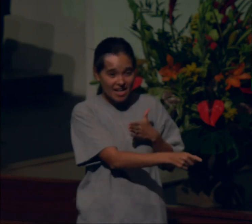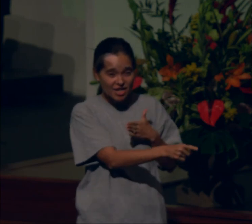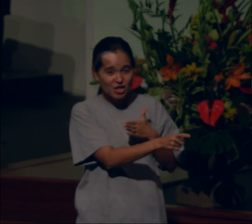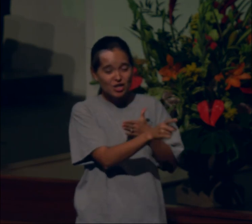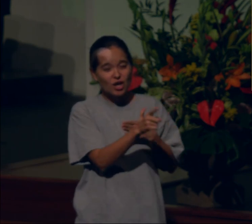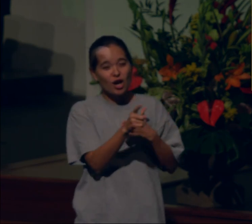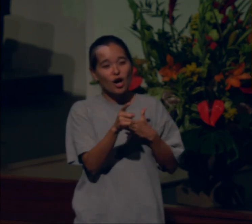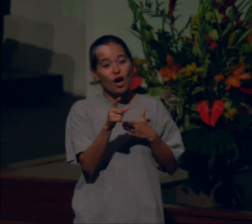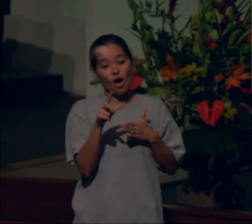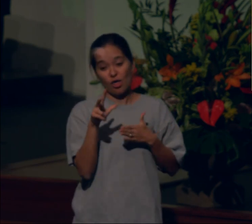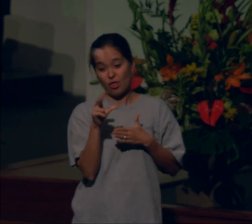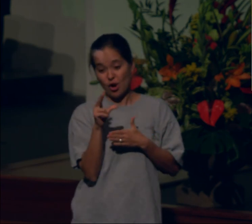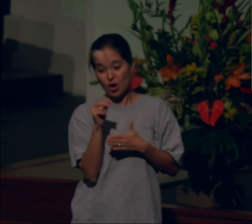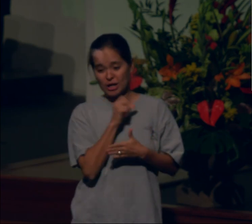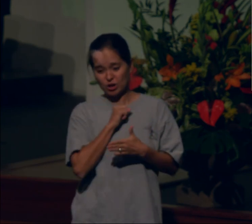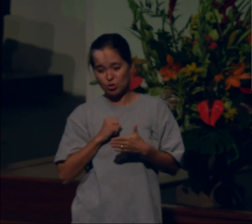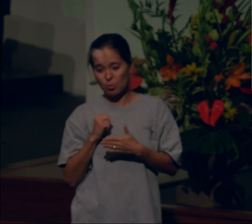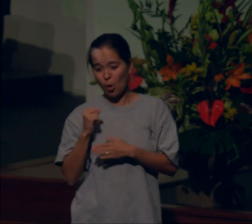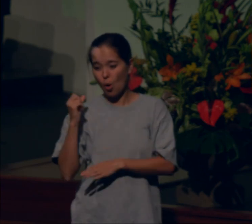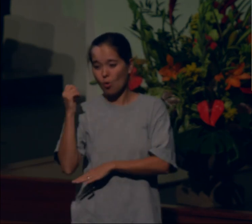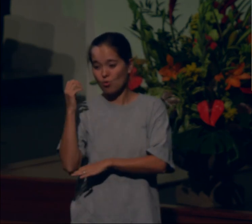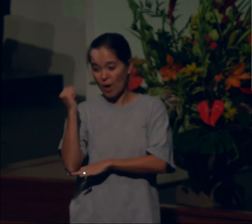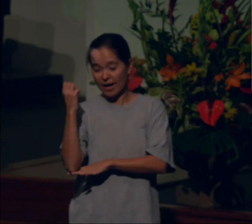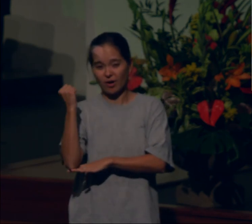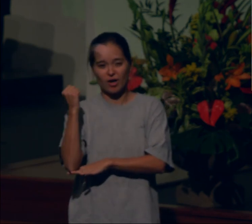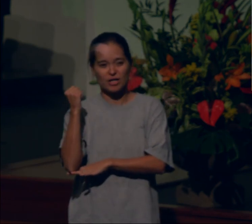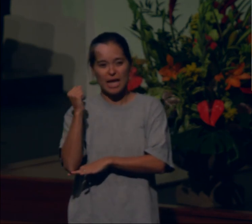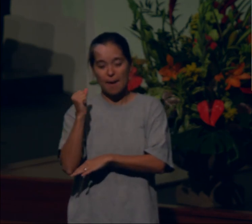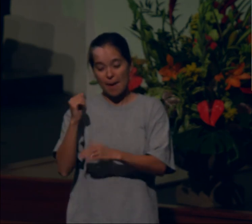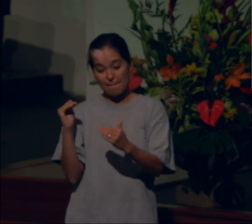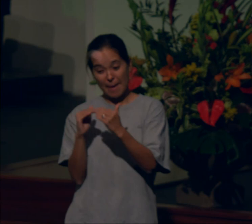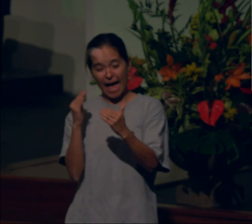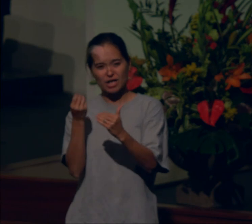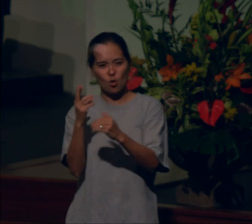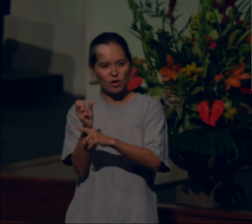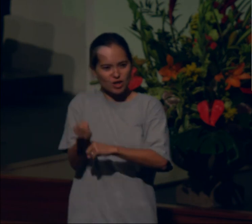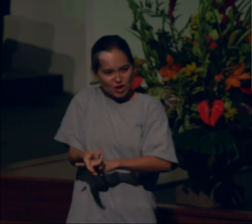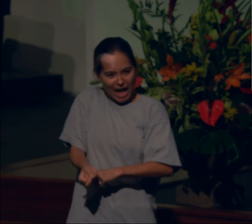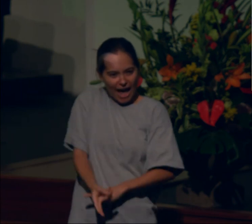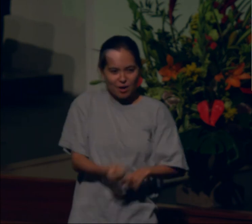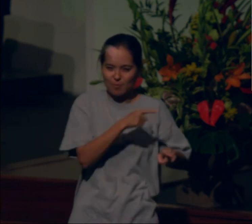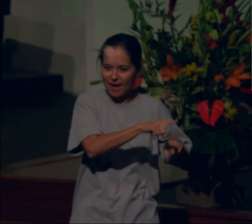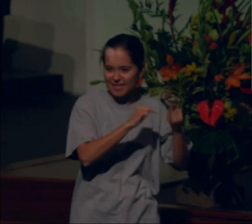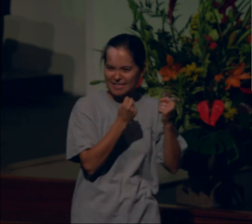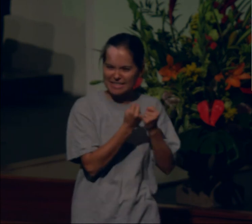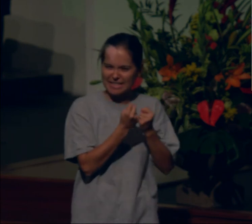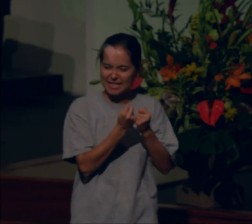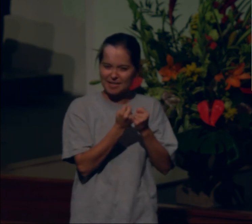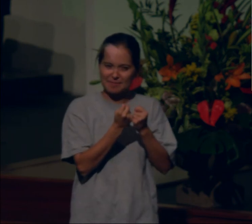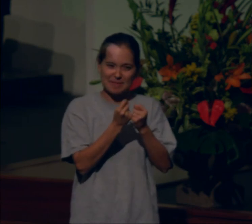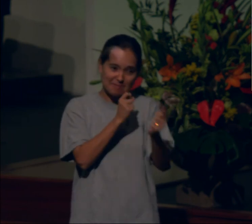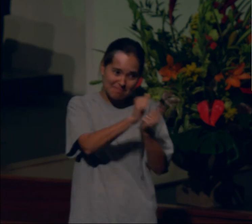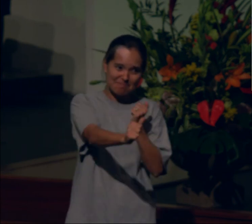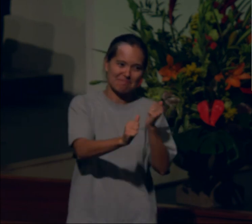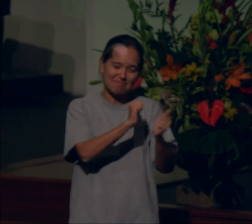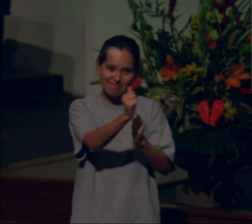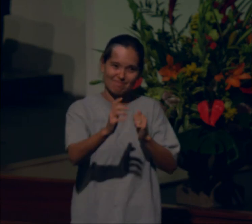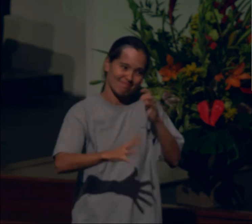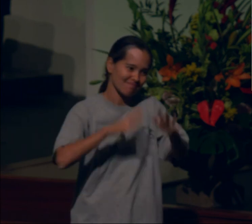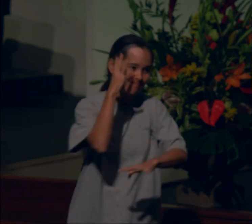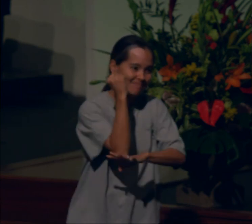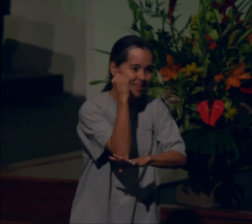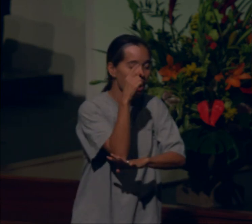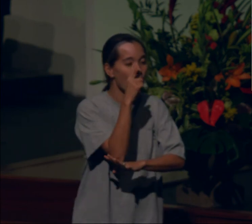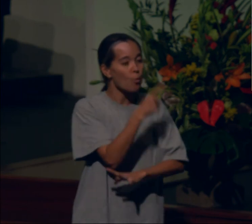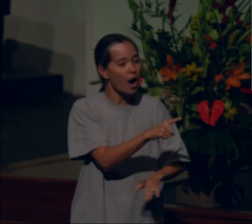30 Super Bowl records had either been matched or shattered by the New England Patriots. Why? Because one